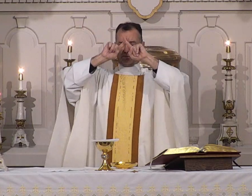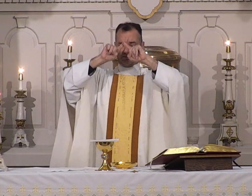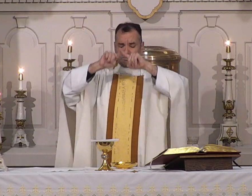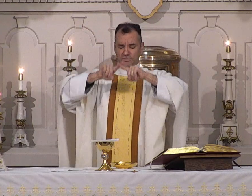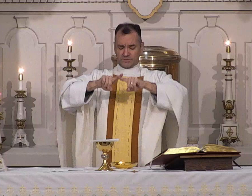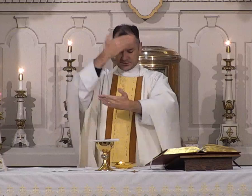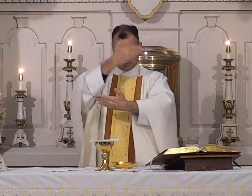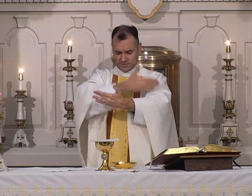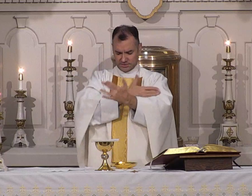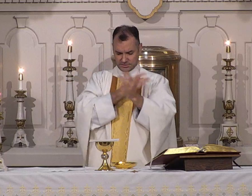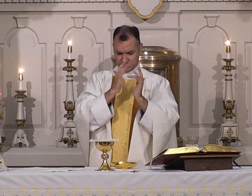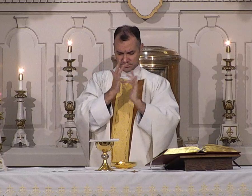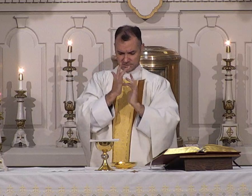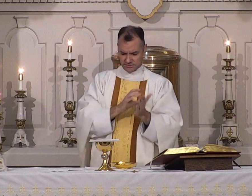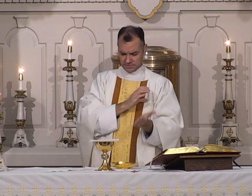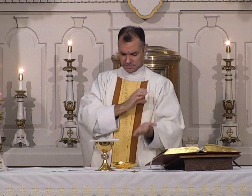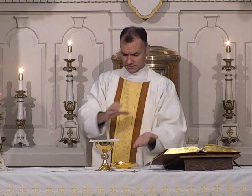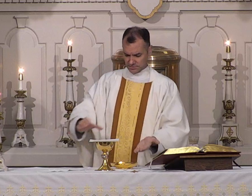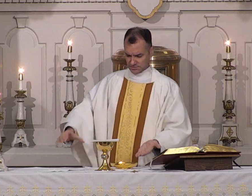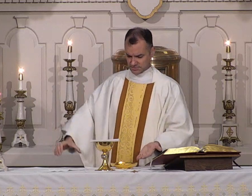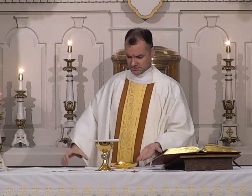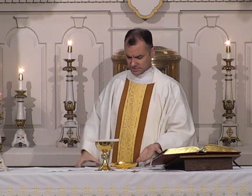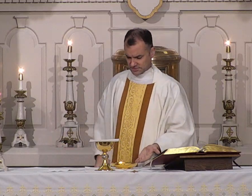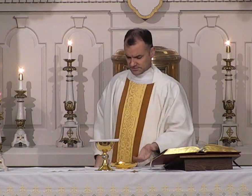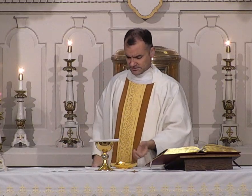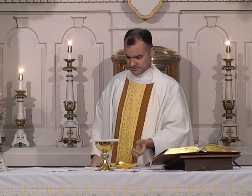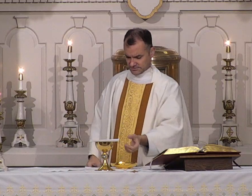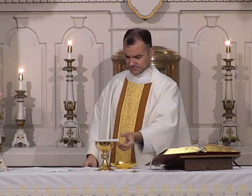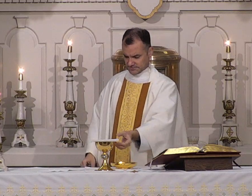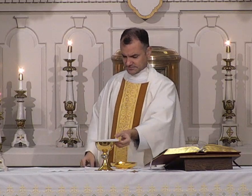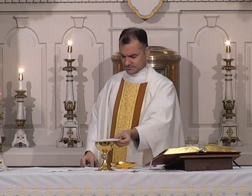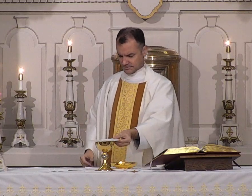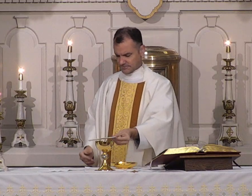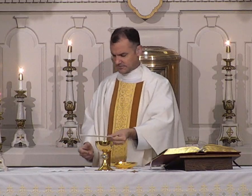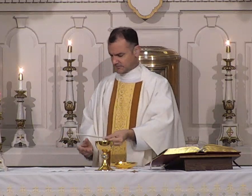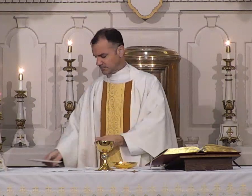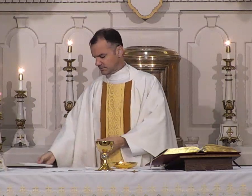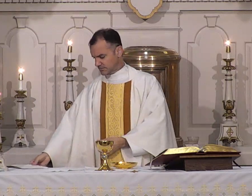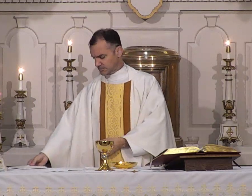Son, Jesus Christ.